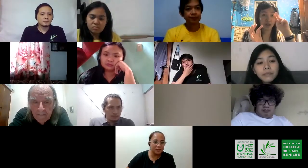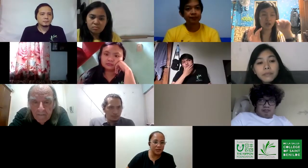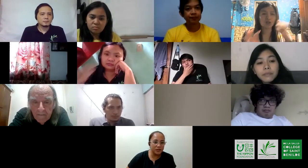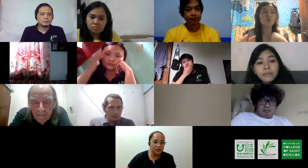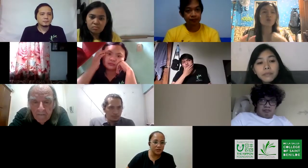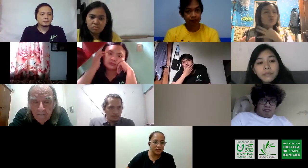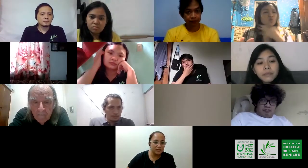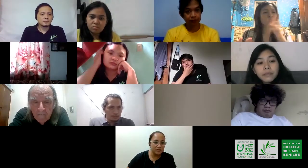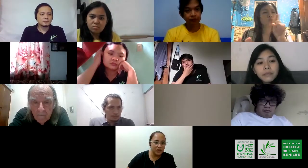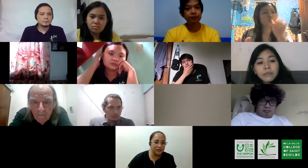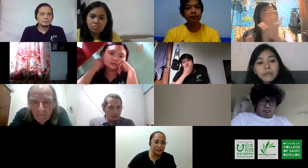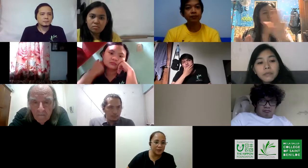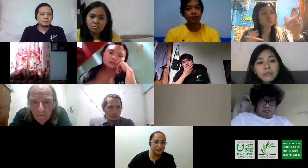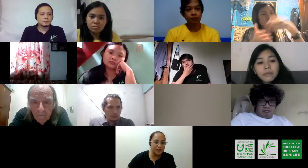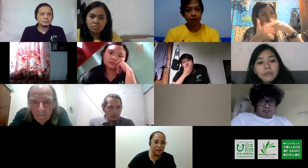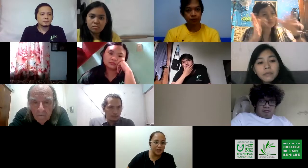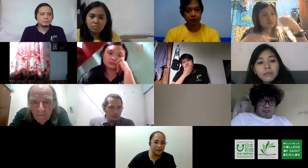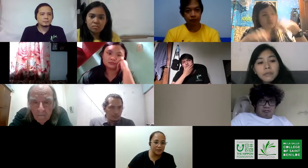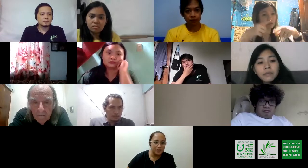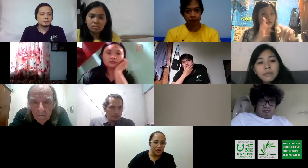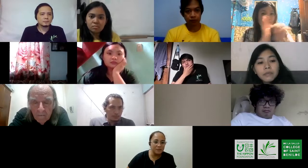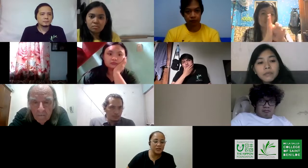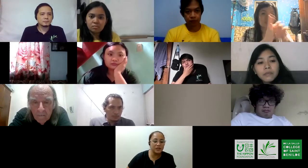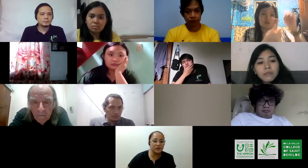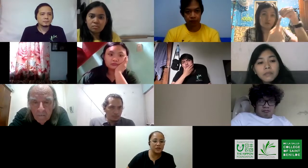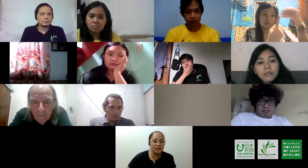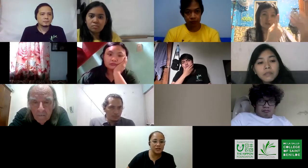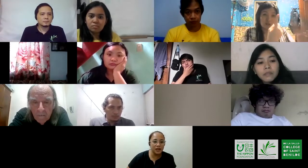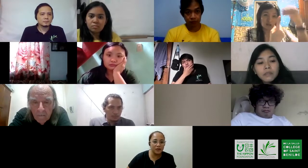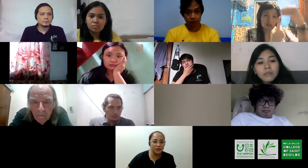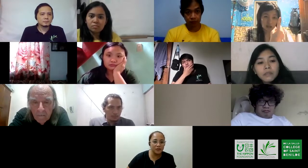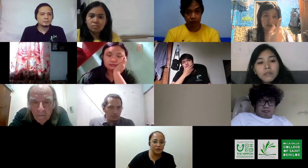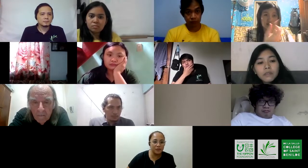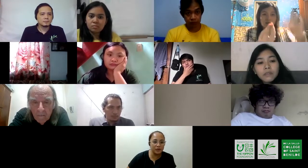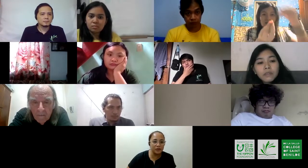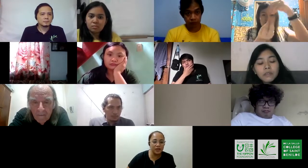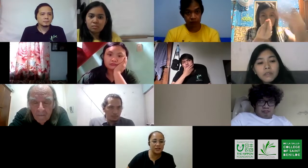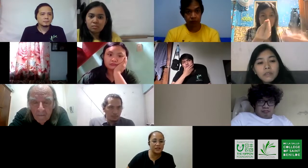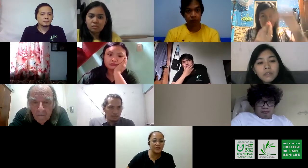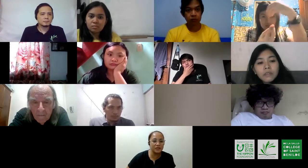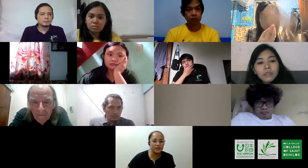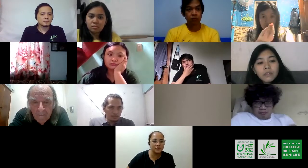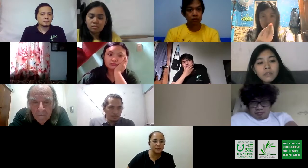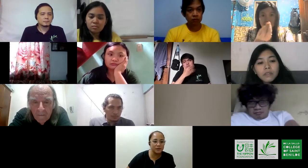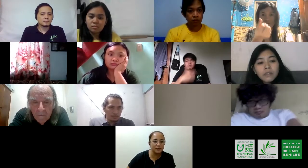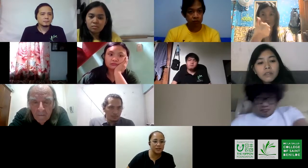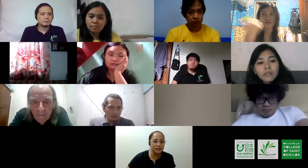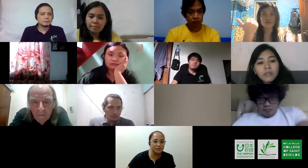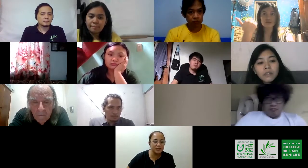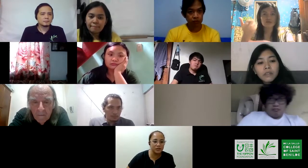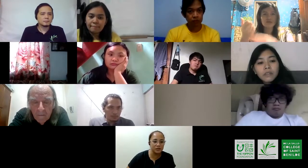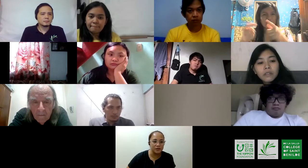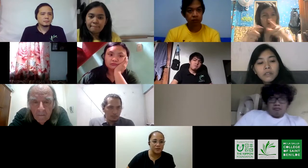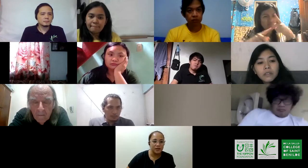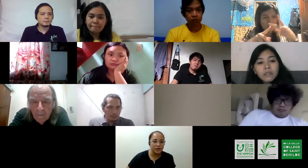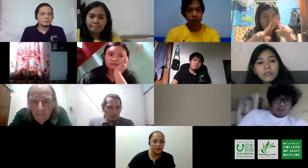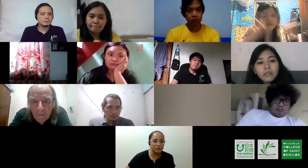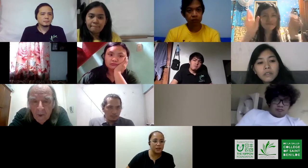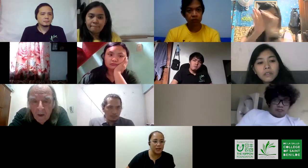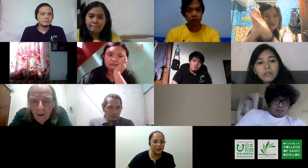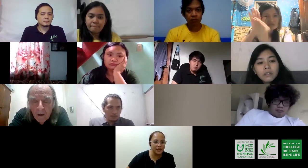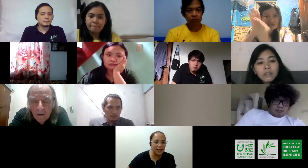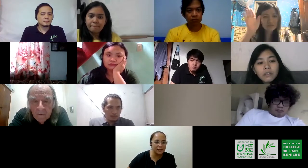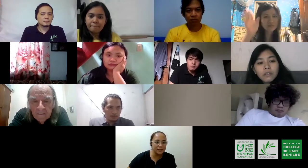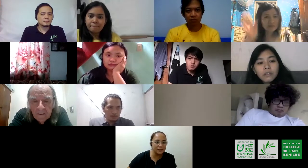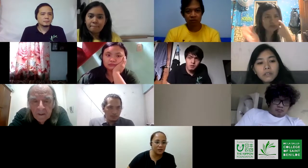for the picture, like for example, banana. I'm just curious, what do you think of the sign of this picture? It could